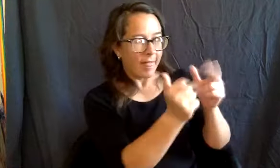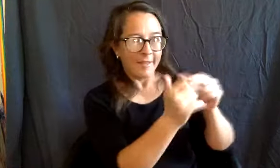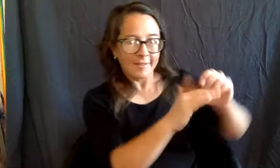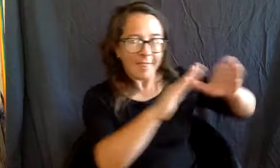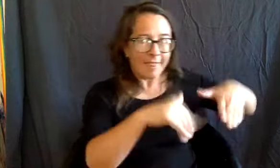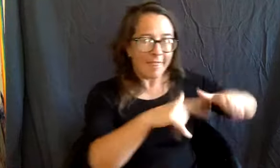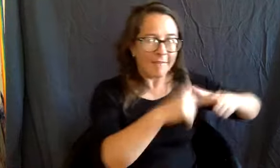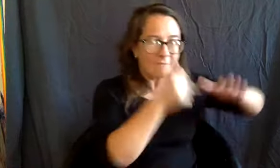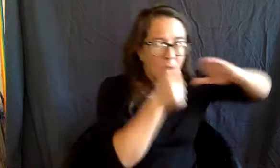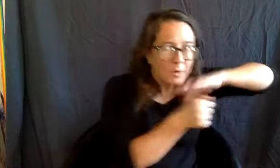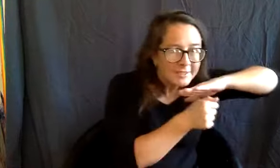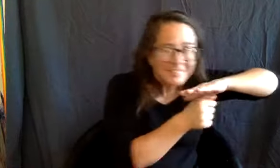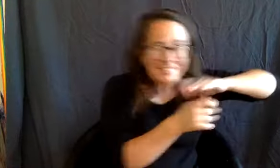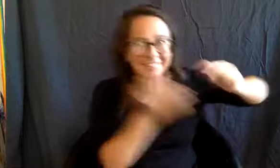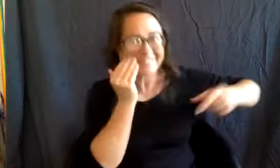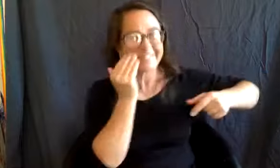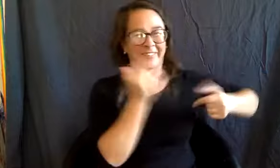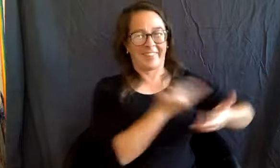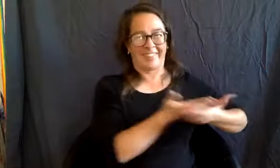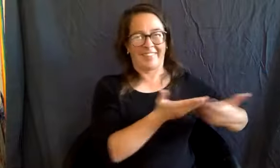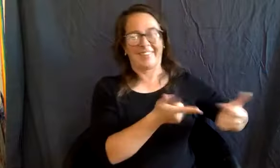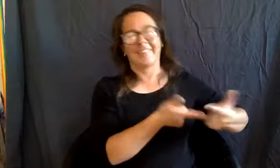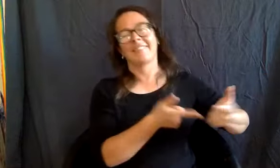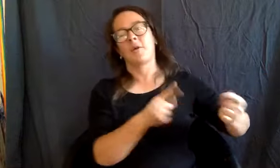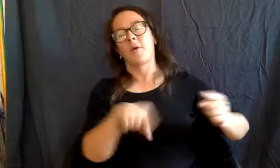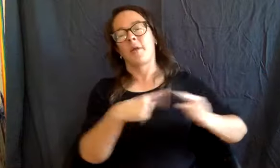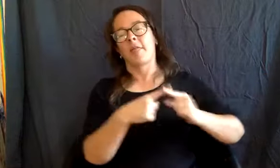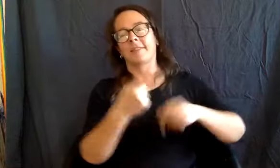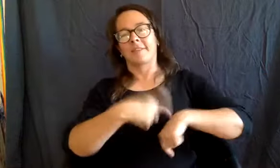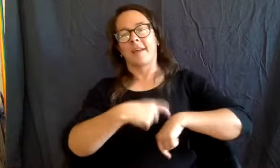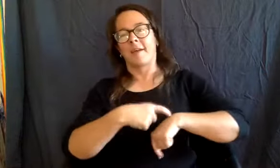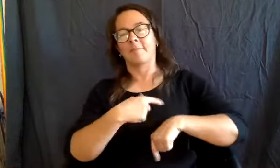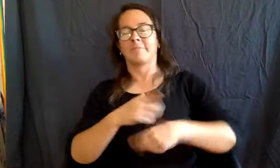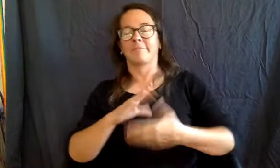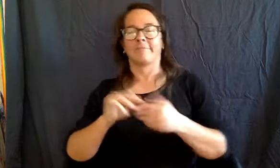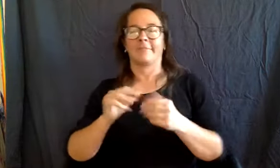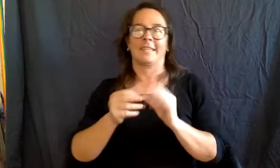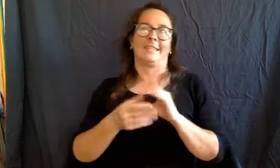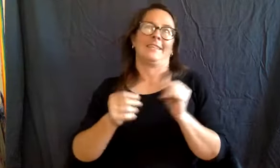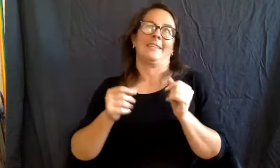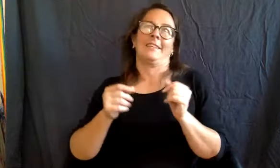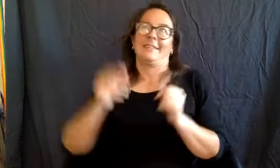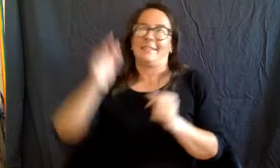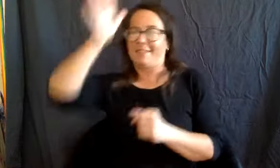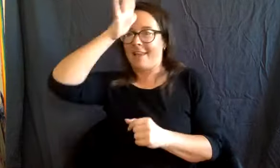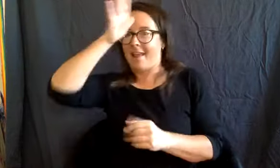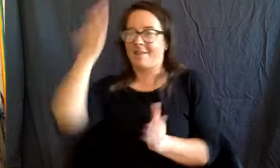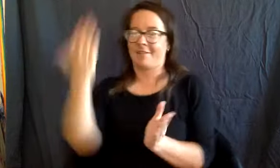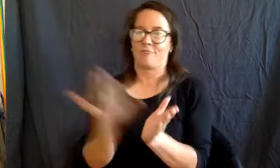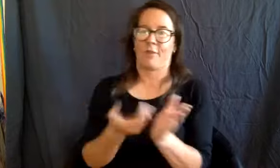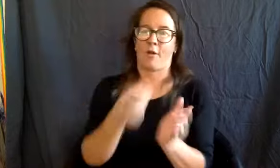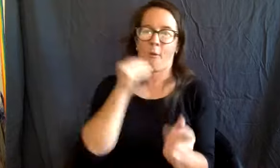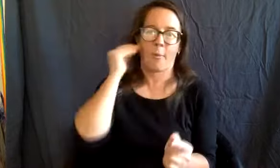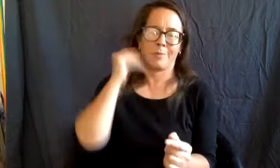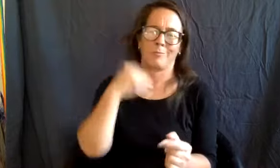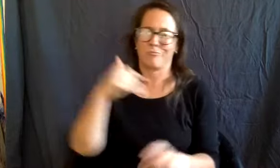growing up, I don't have any recollection of my father's drinking, but around Christmas time, we all like to sit around and tell stories about it, which was kind of cool. Like